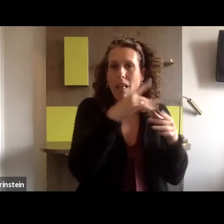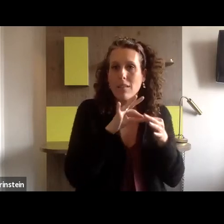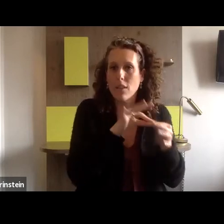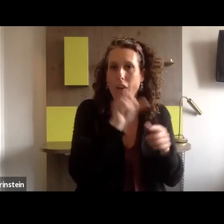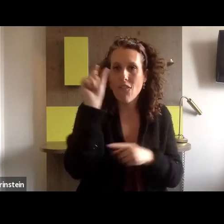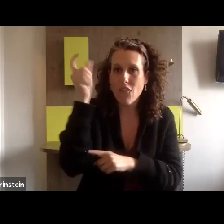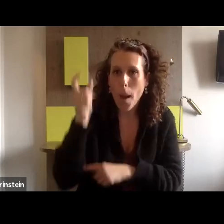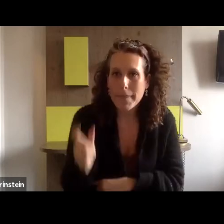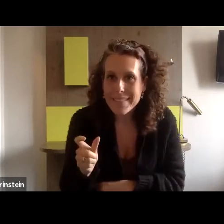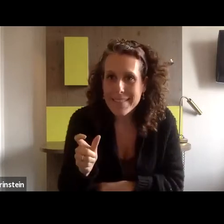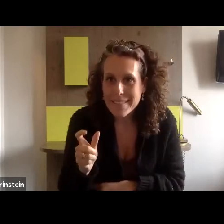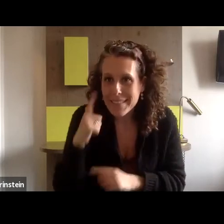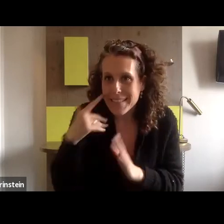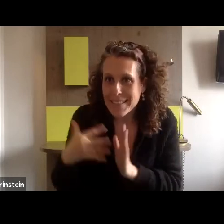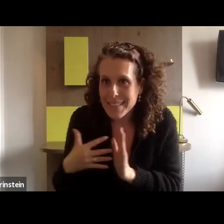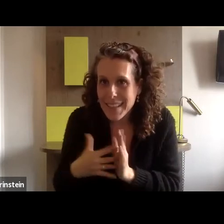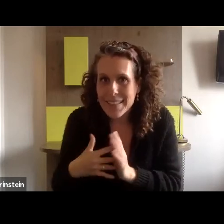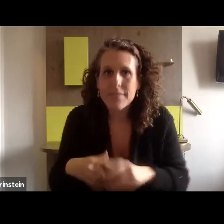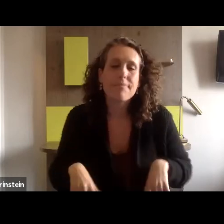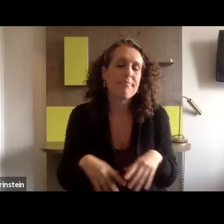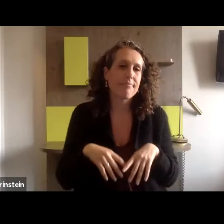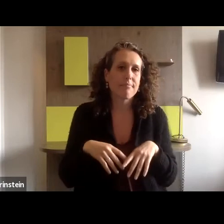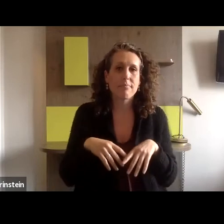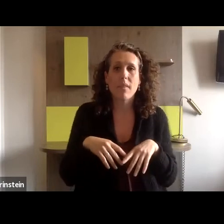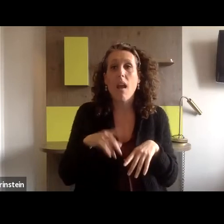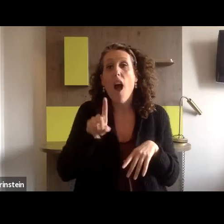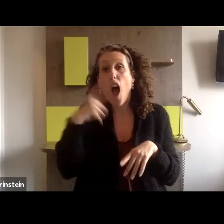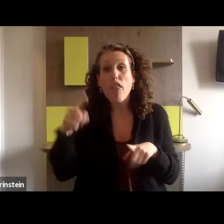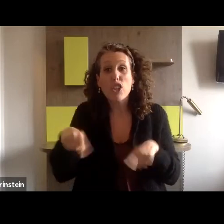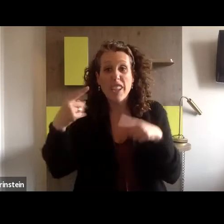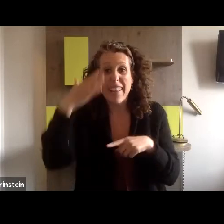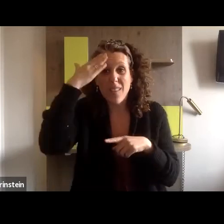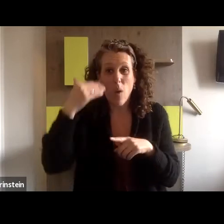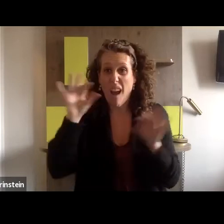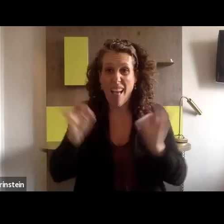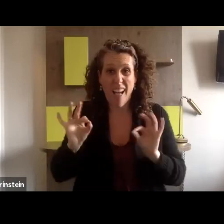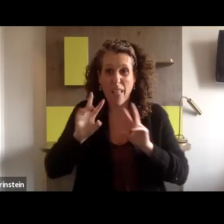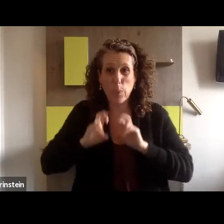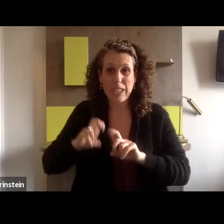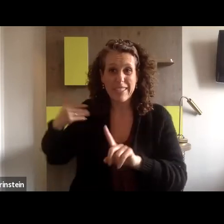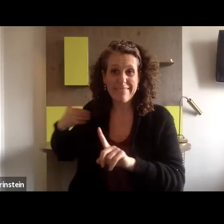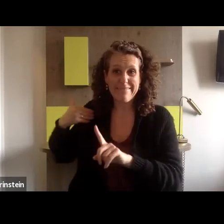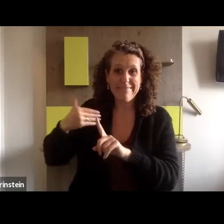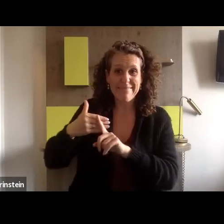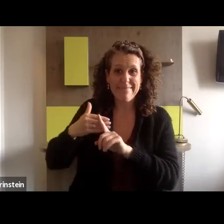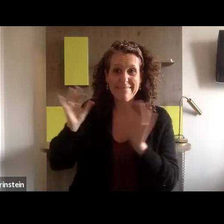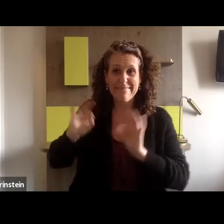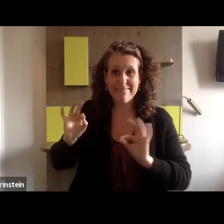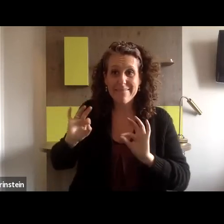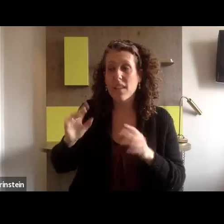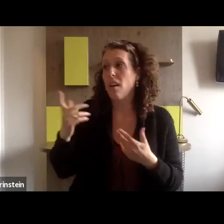Some of the challenges are rooted or are caused by lack of research, by the lack of available